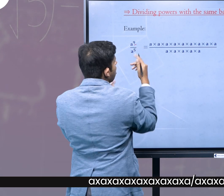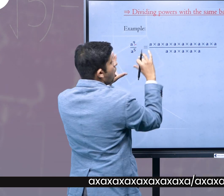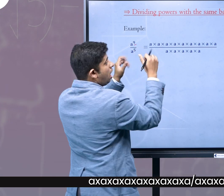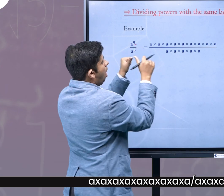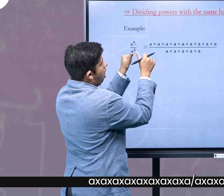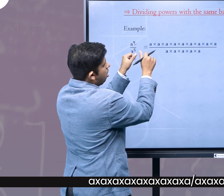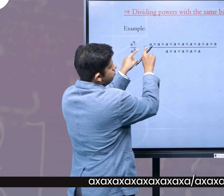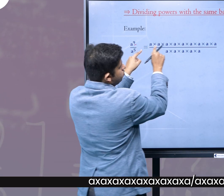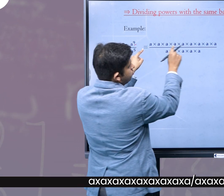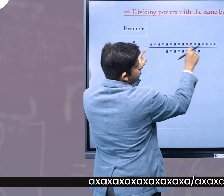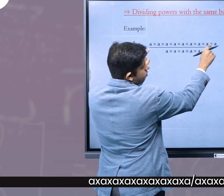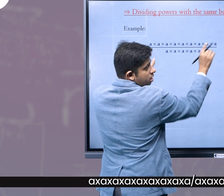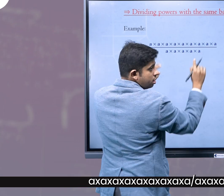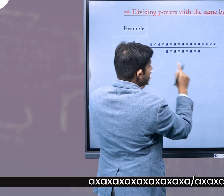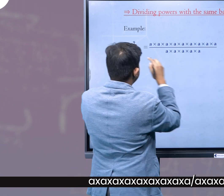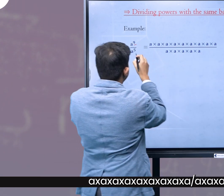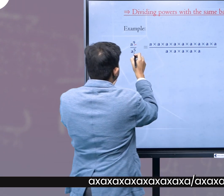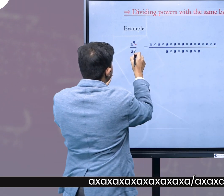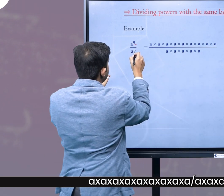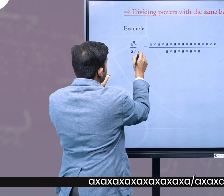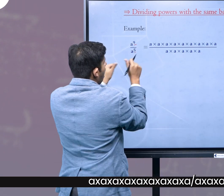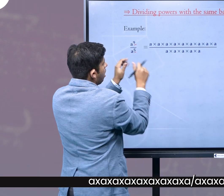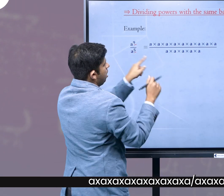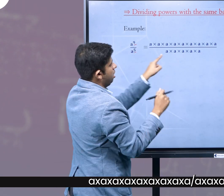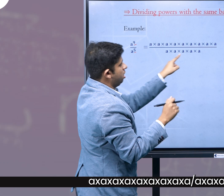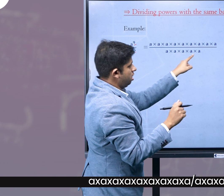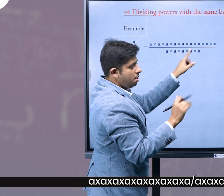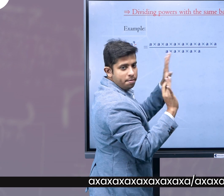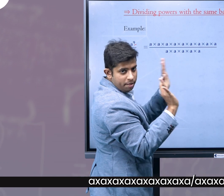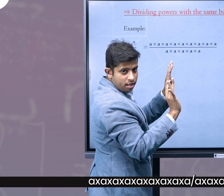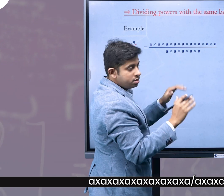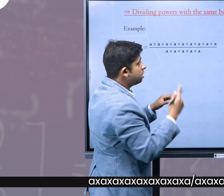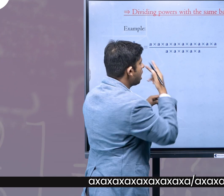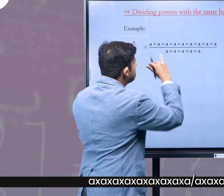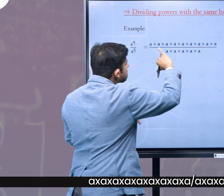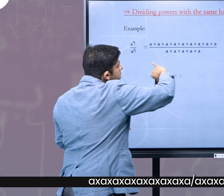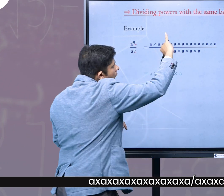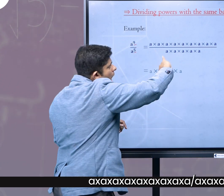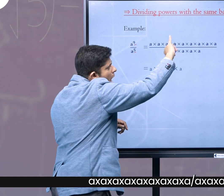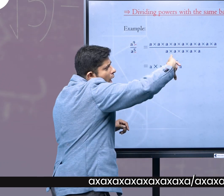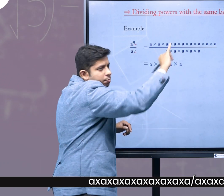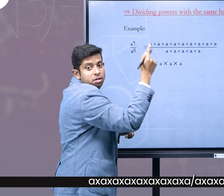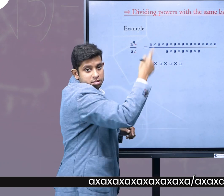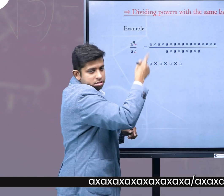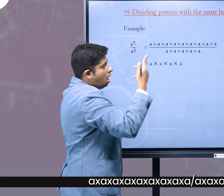a into a into a into a into a into a into a by a into a into a into a into